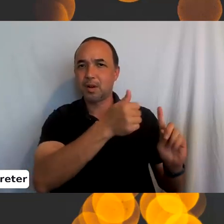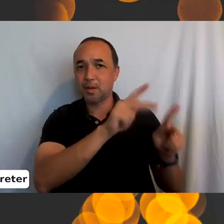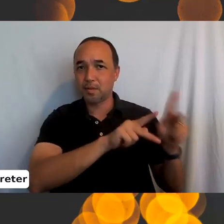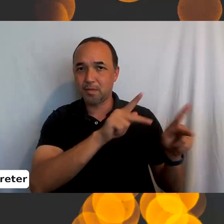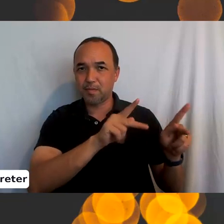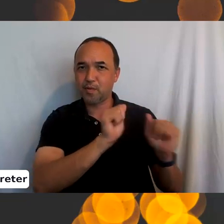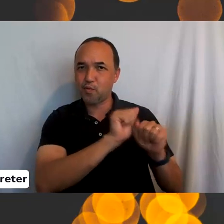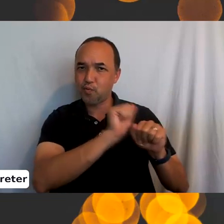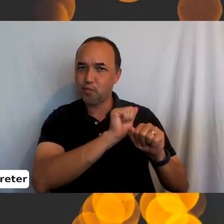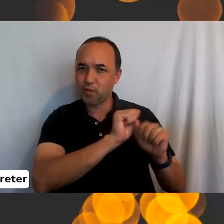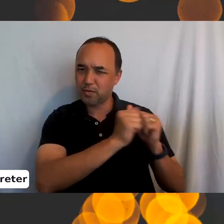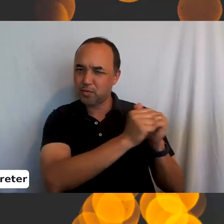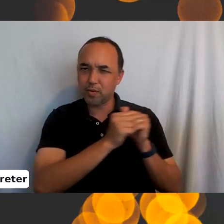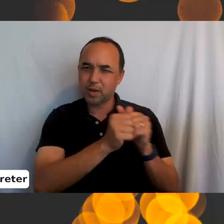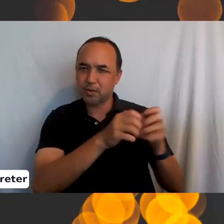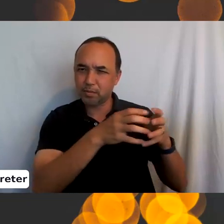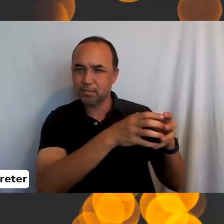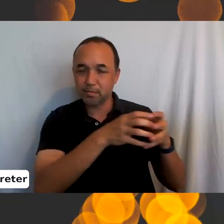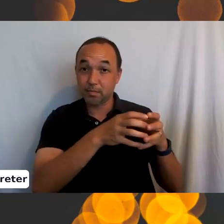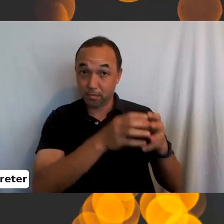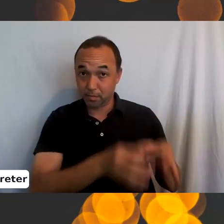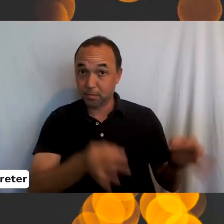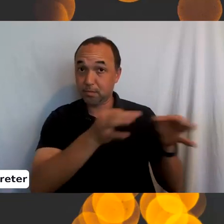all working together. This is very important, okay?